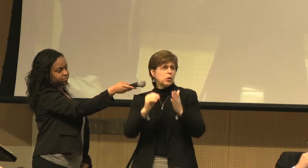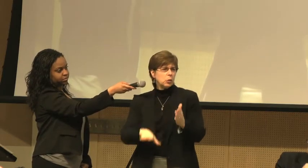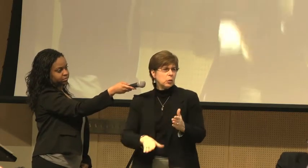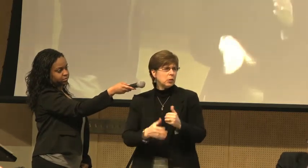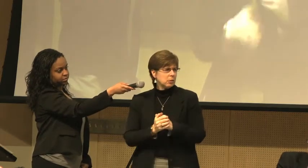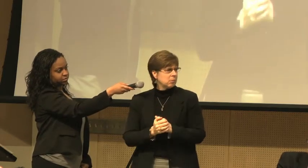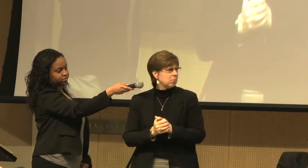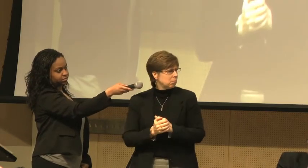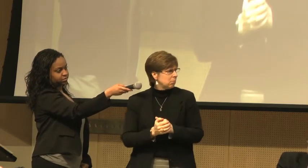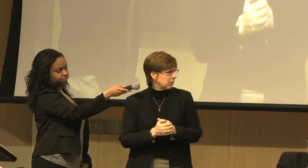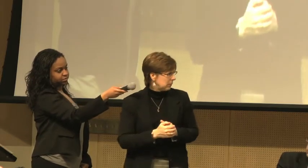Hello.